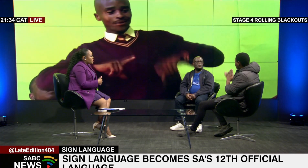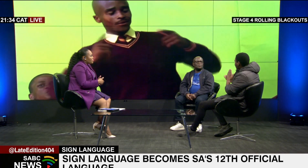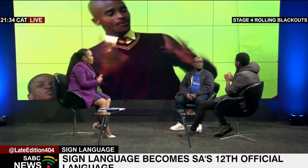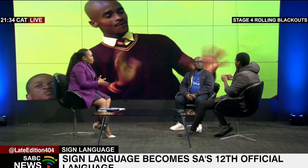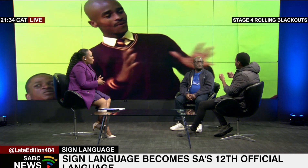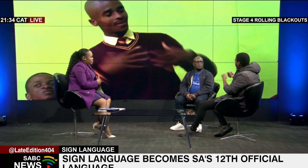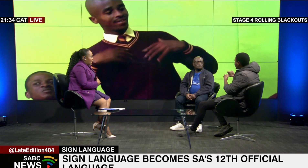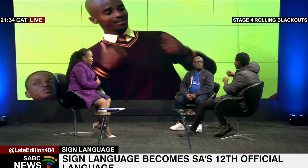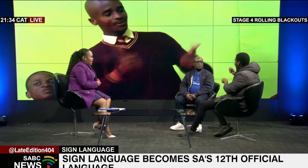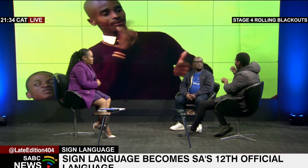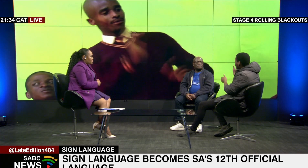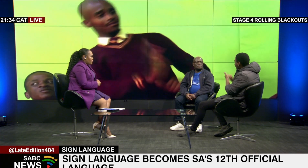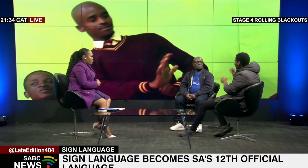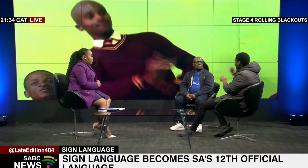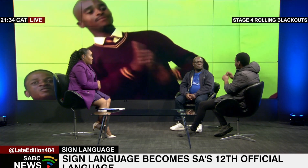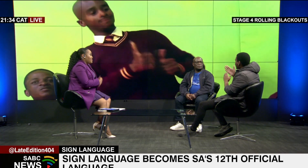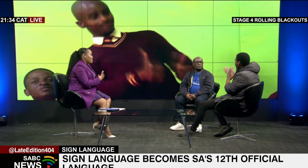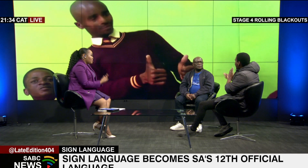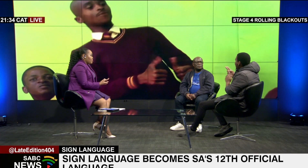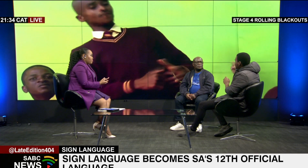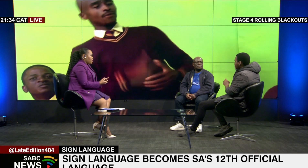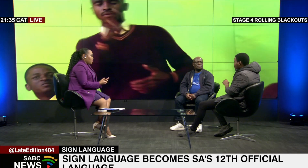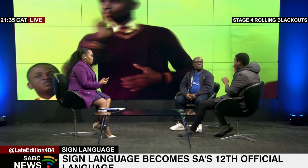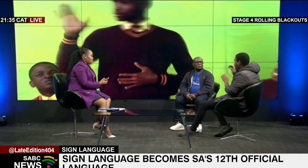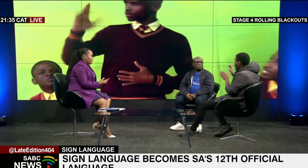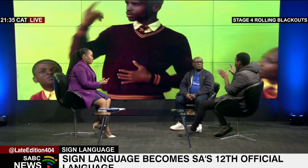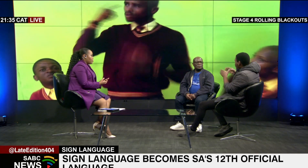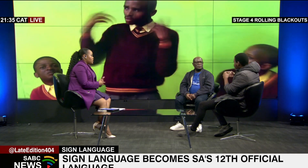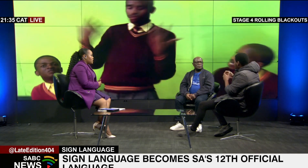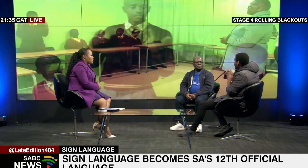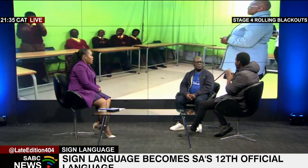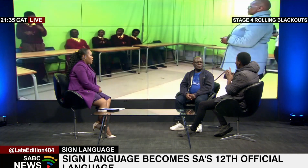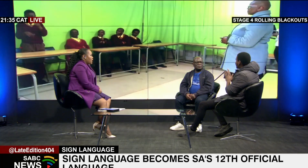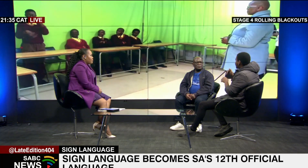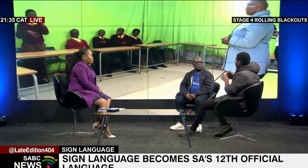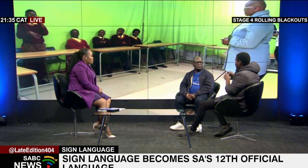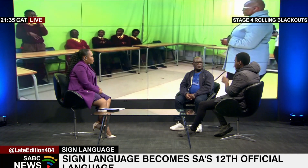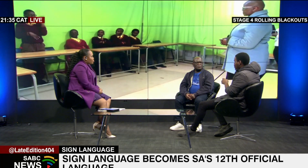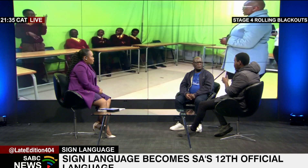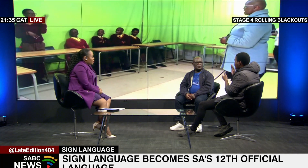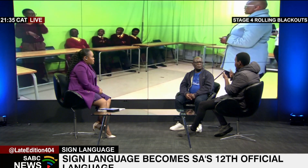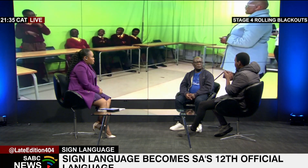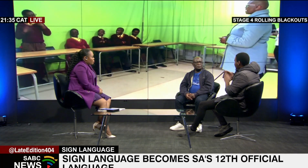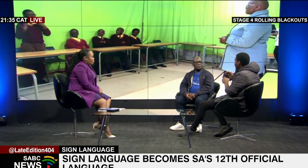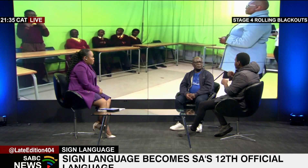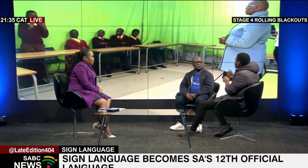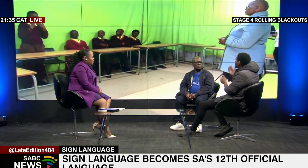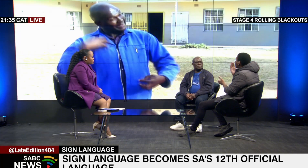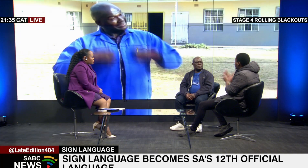on your side as the deaf community, as leadership in the deaf community, to make sure that we get to this